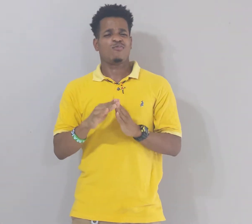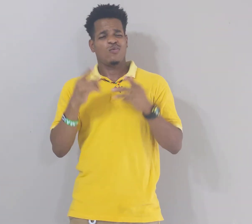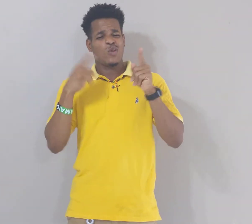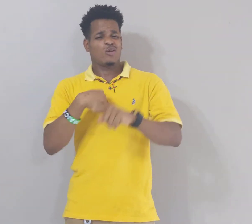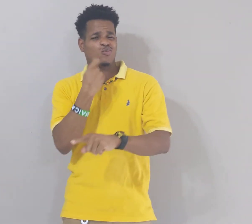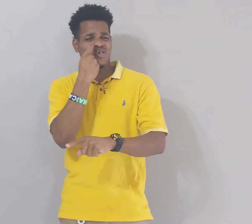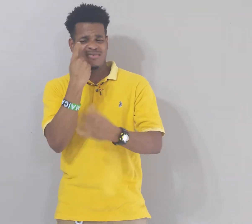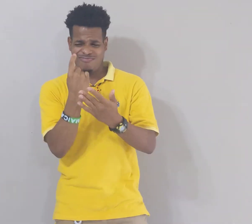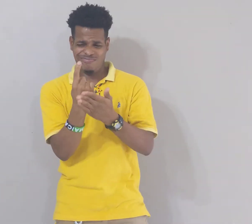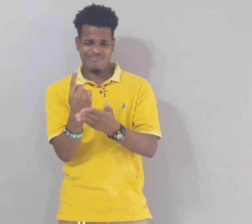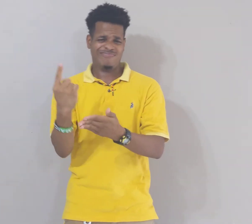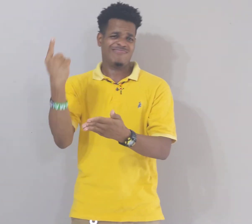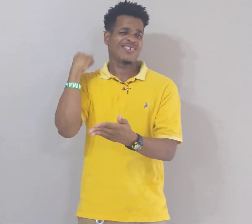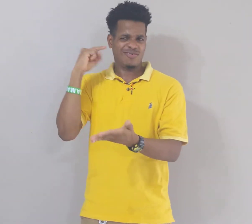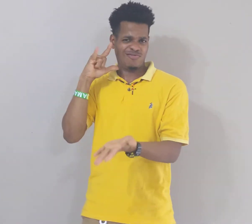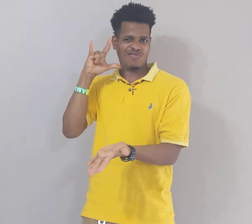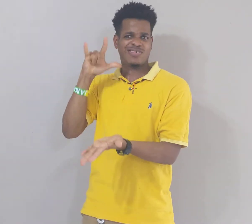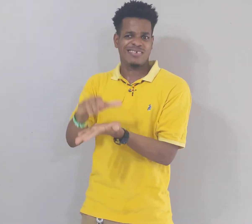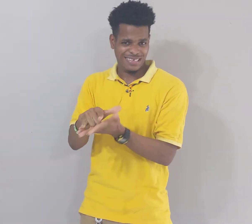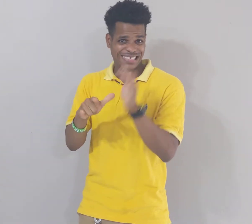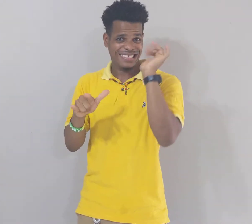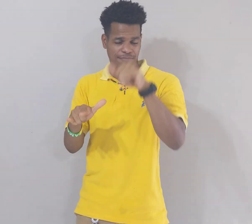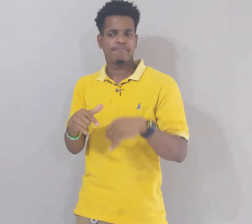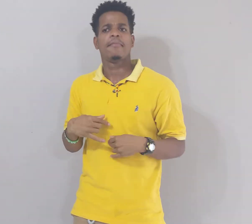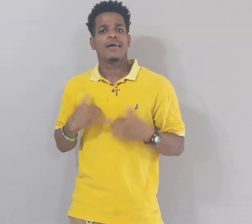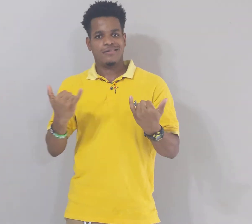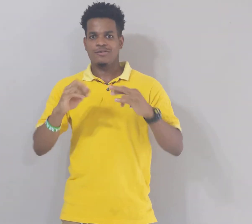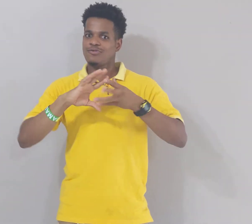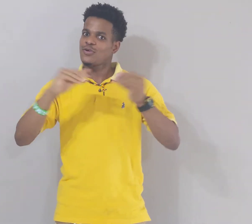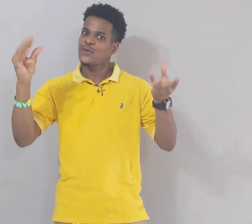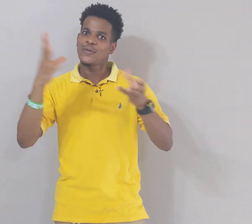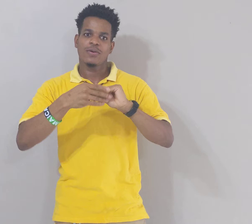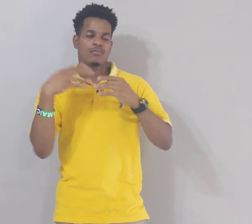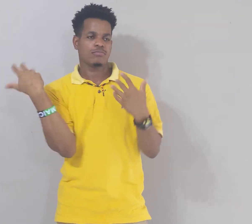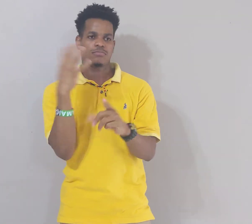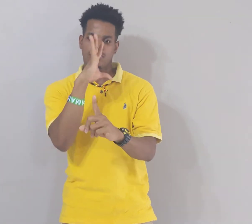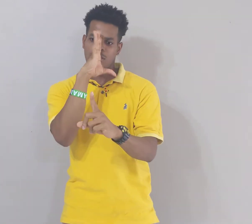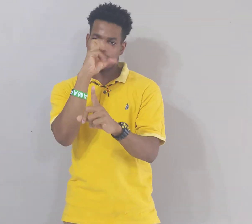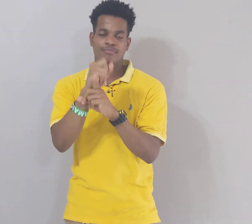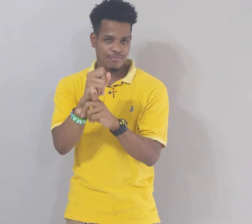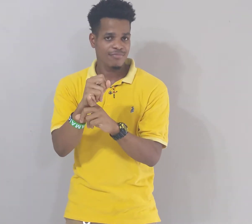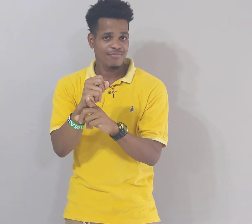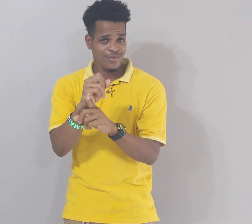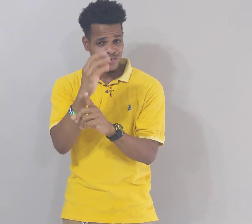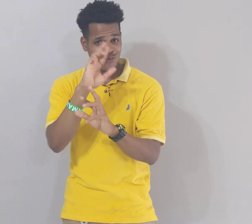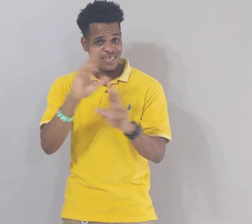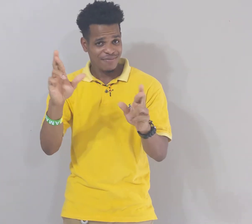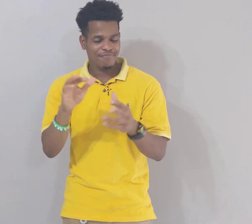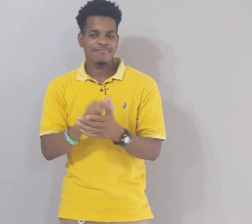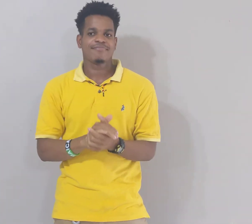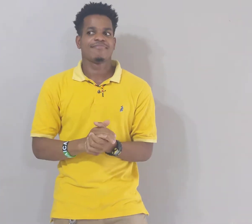really impacted my heart recently, where I met this man on a flight, and I would like to share this story with you.